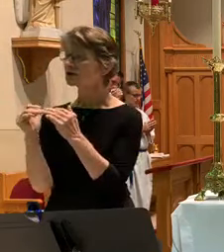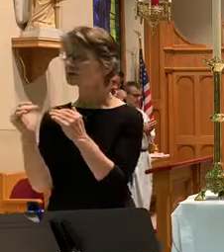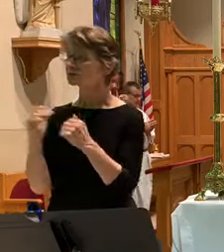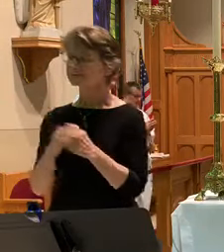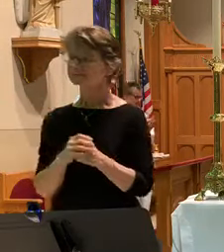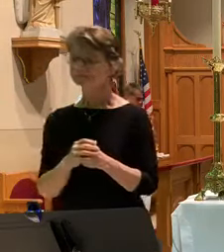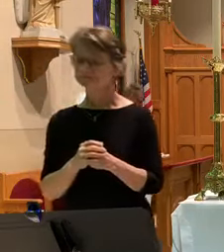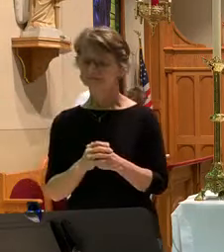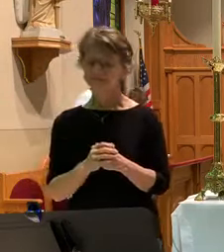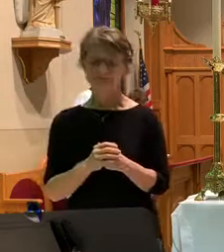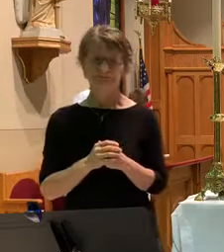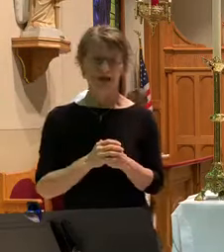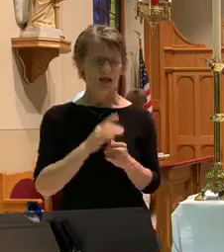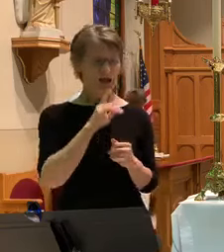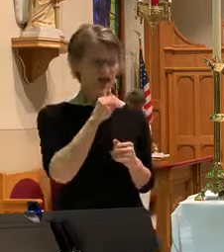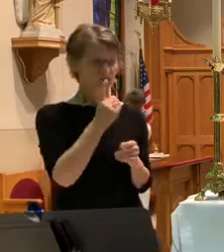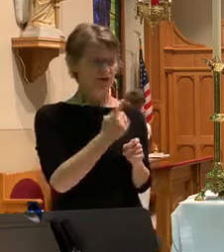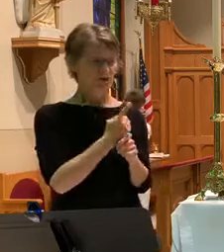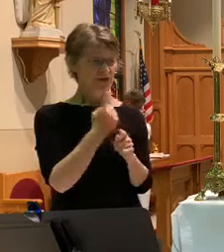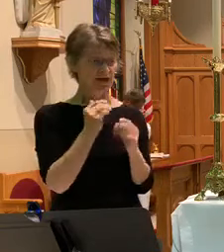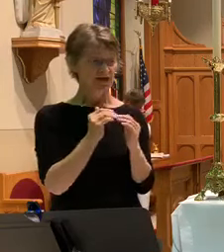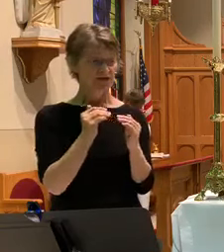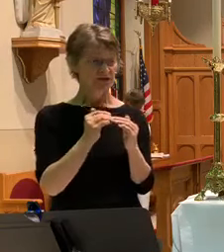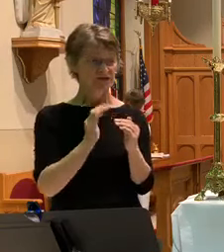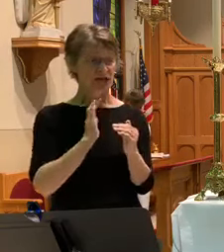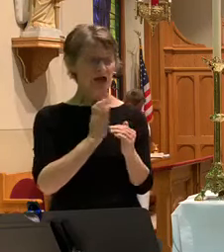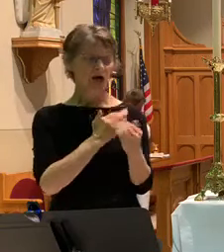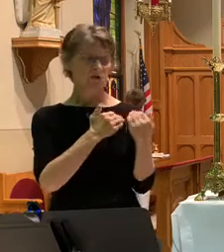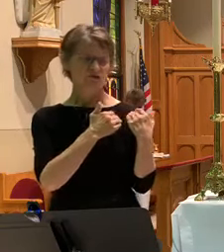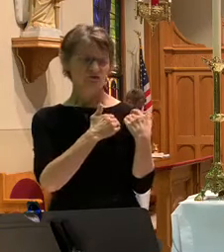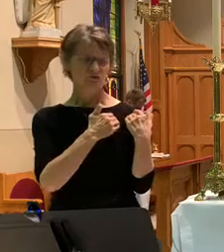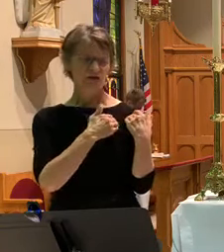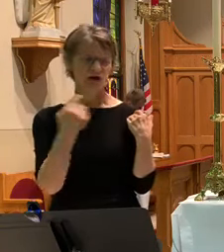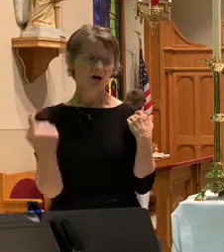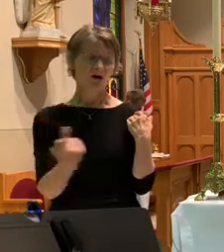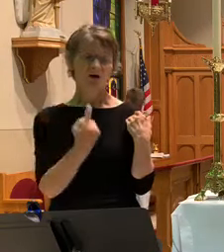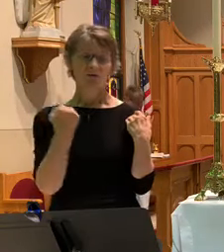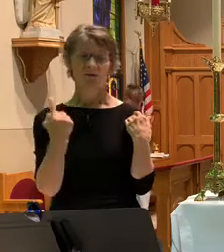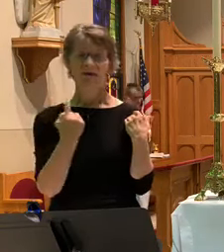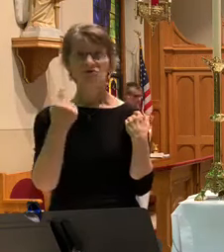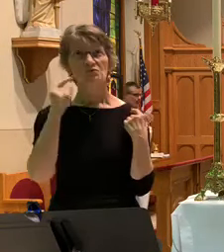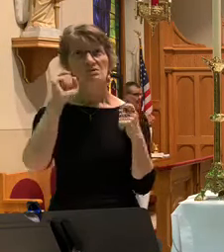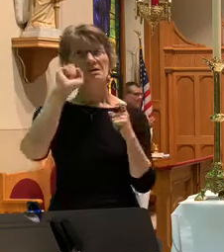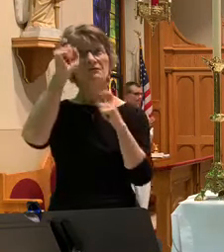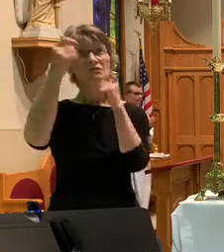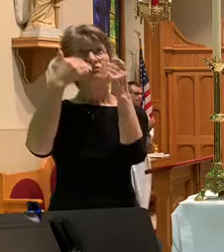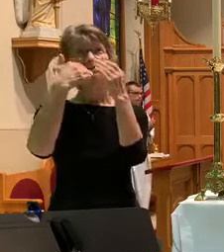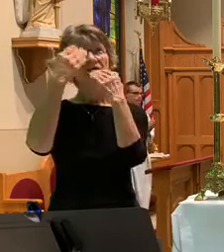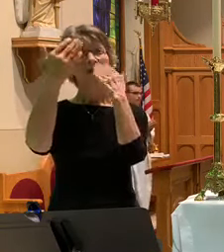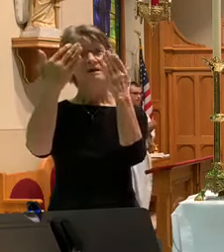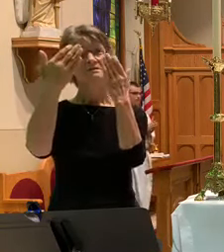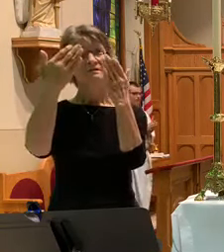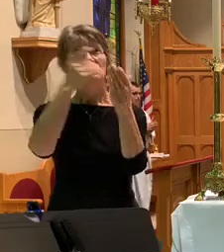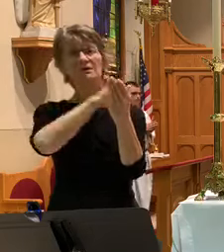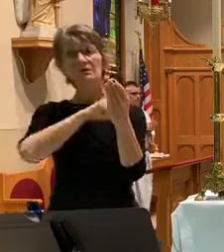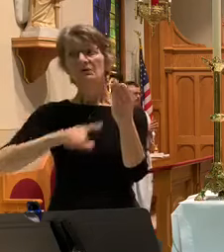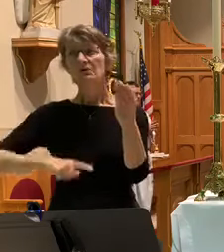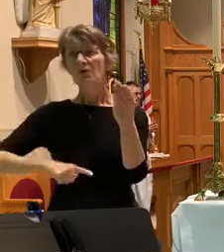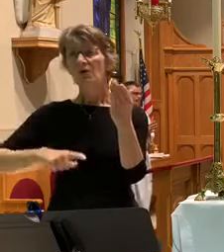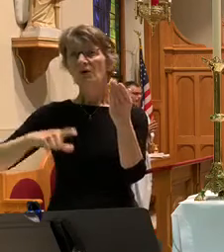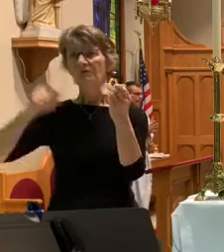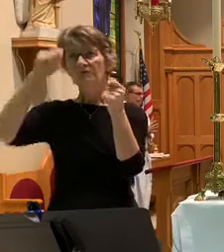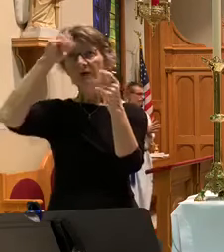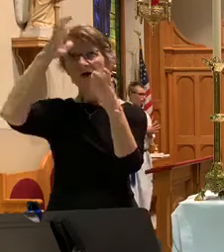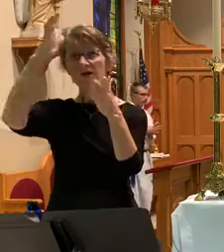It is truly right and just, our duty and our salvation, always and everywhere to give you thanks, Lord, Holy